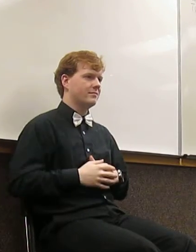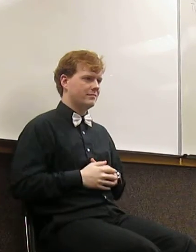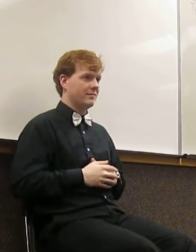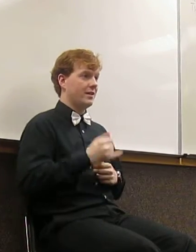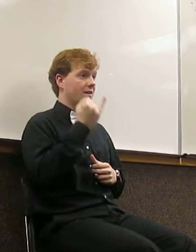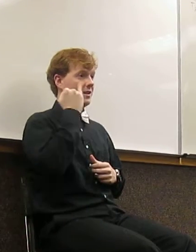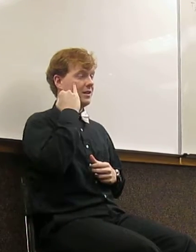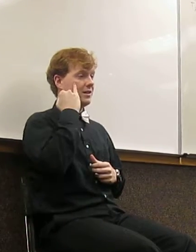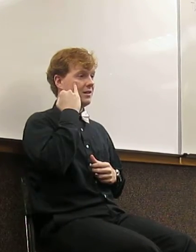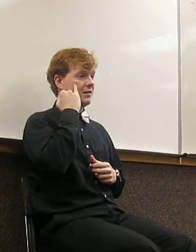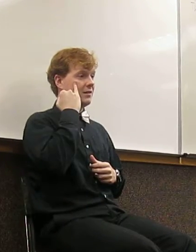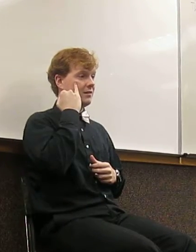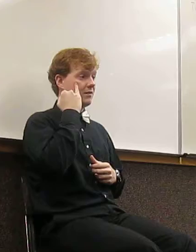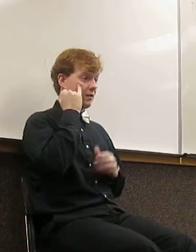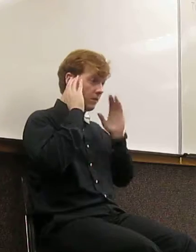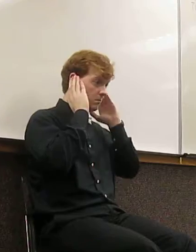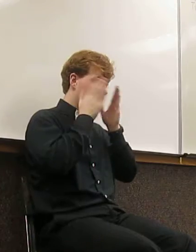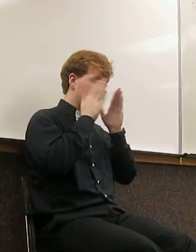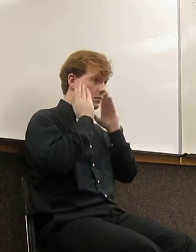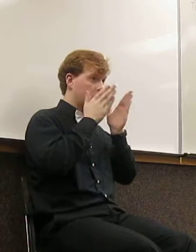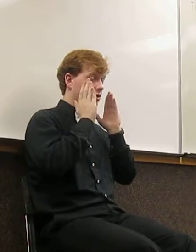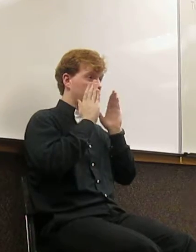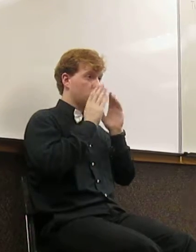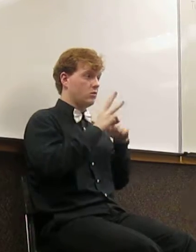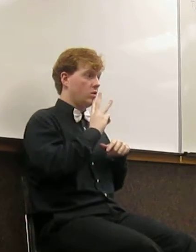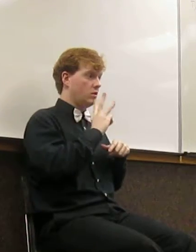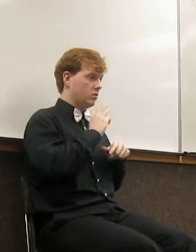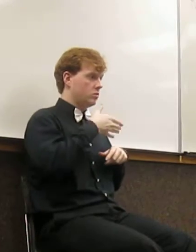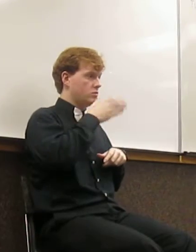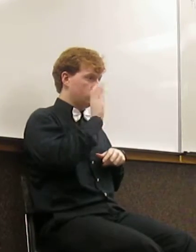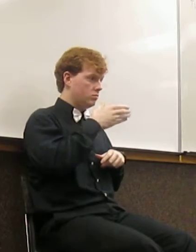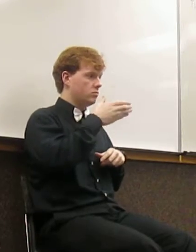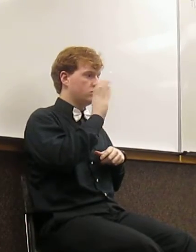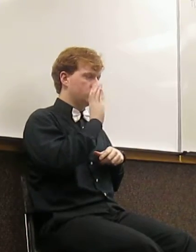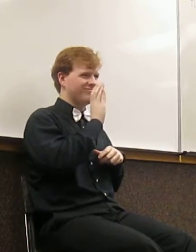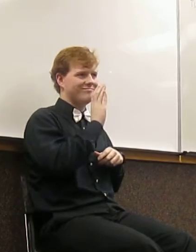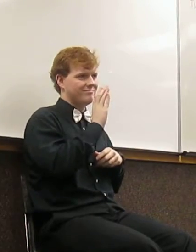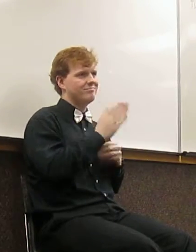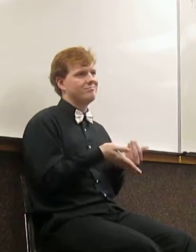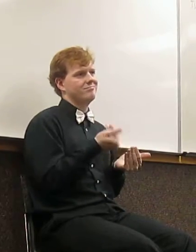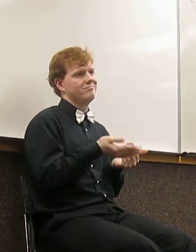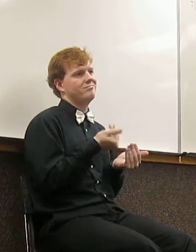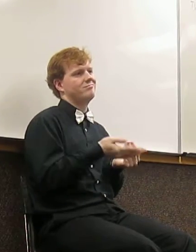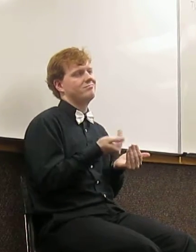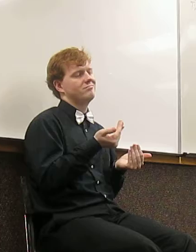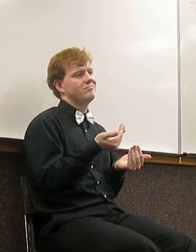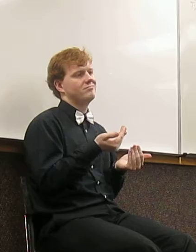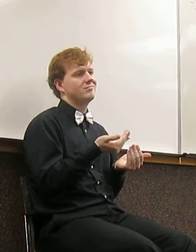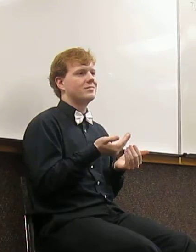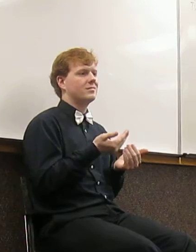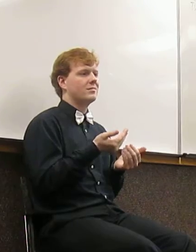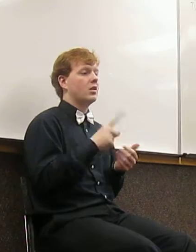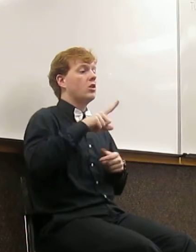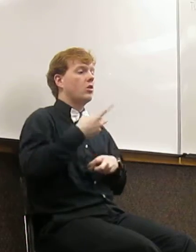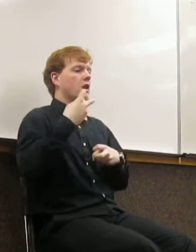half your body weight in ounces, unless you're really trying. But if you're trying, it's really not that hard. Like the hard part is remembering. It's